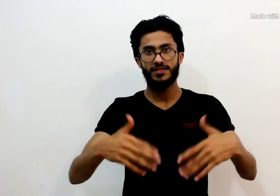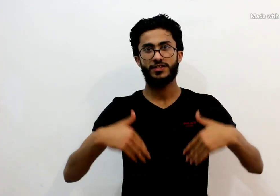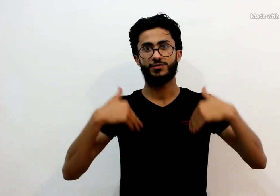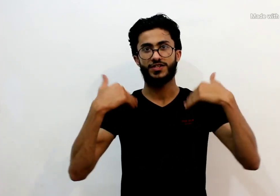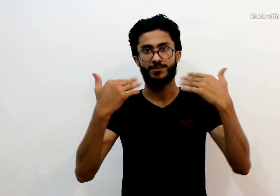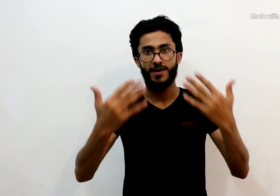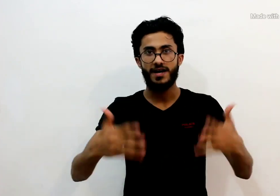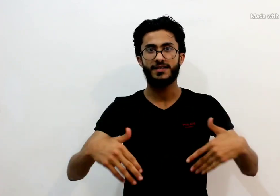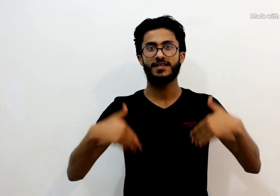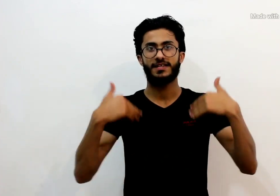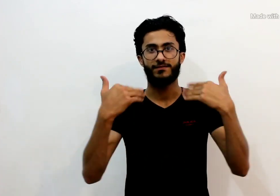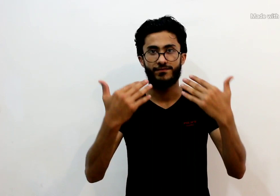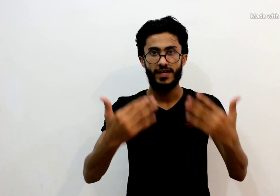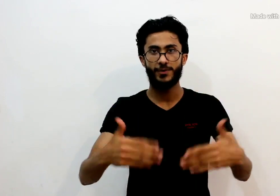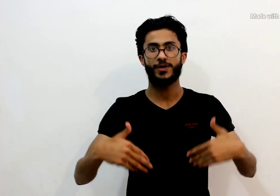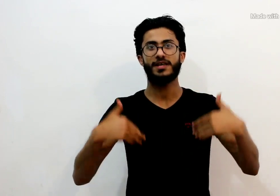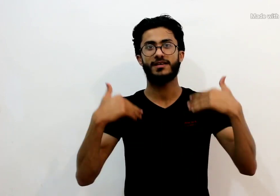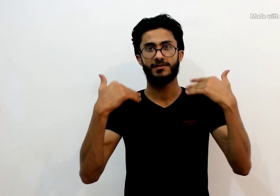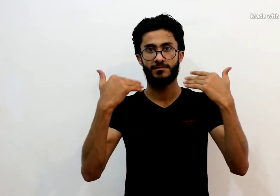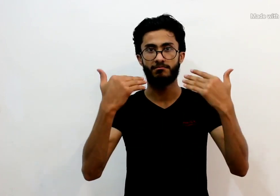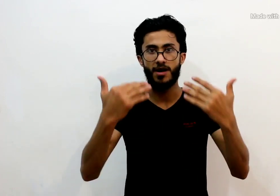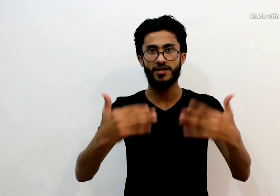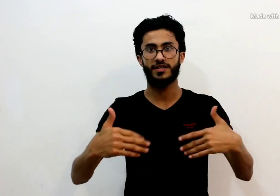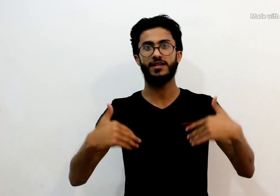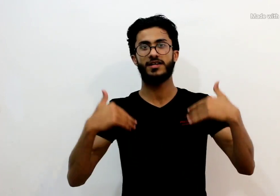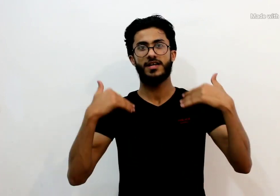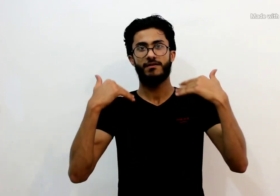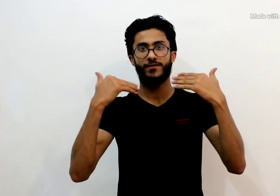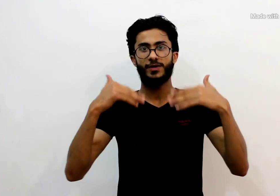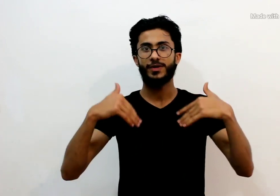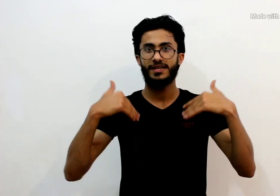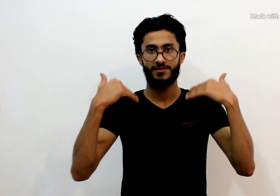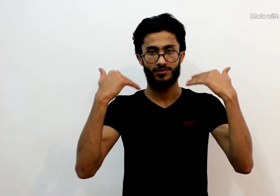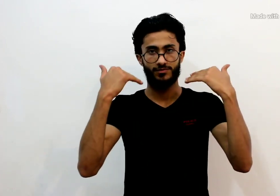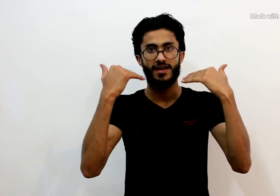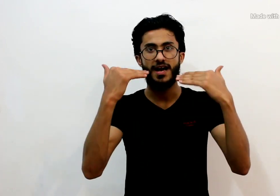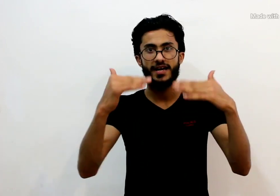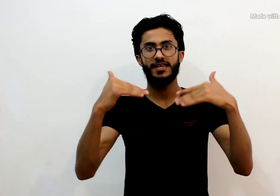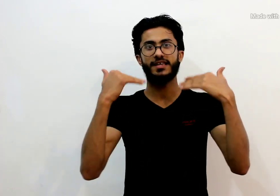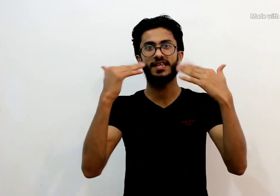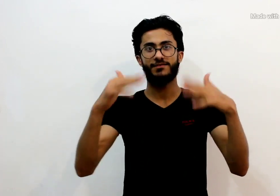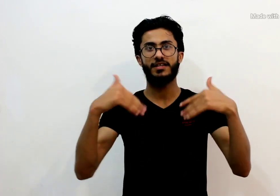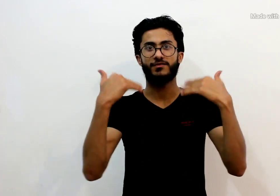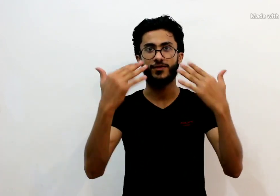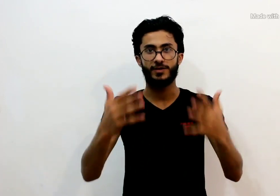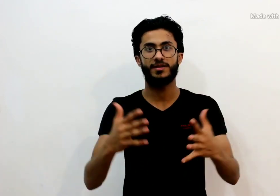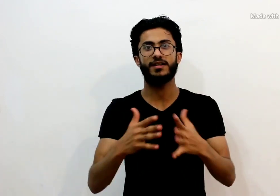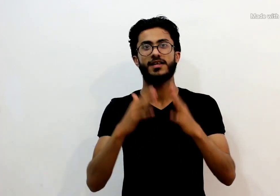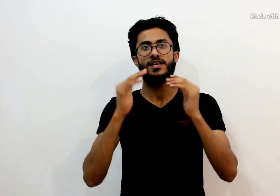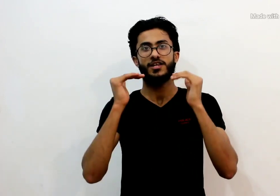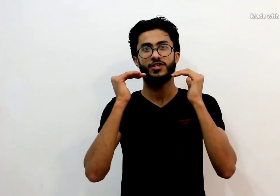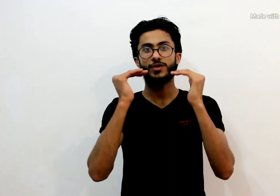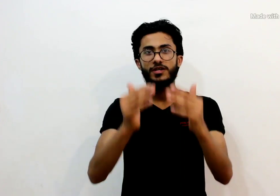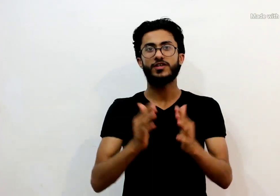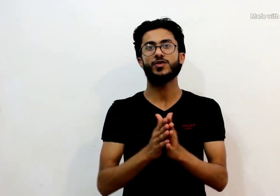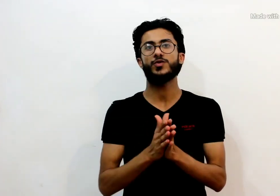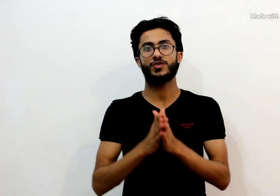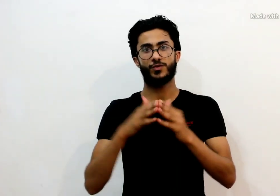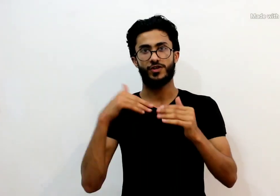to respond in a very model, very high level formal, you could use, or you